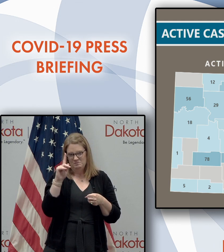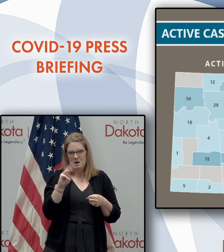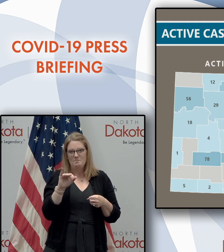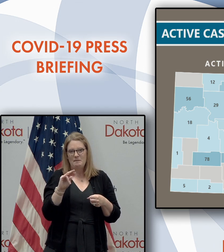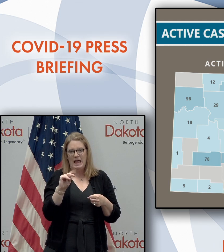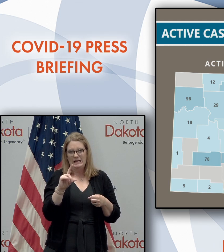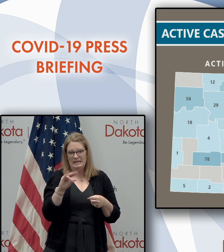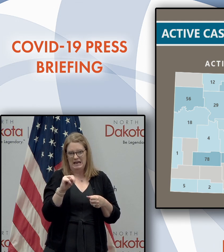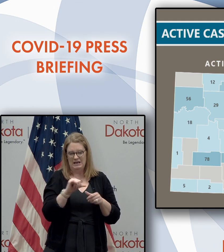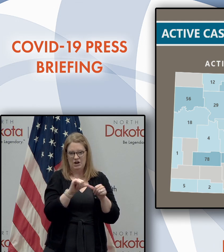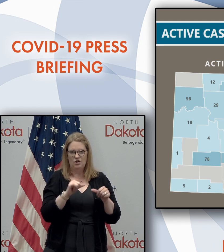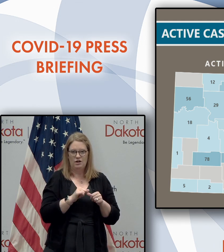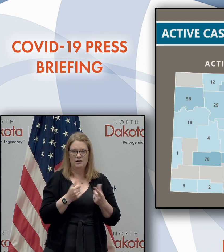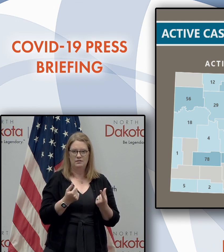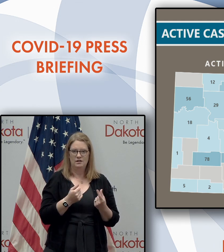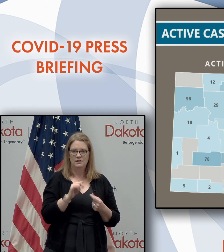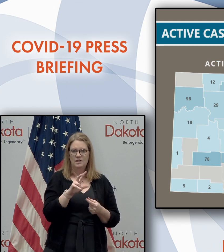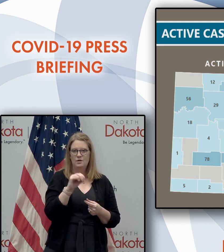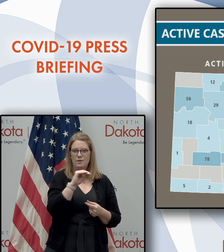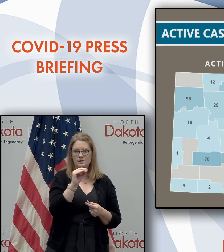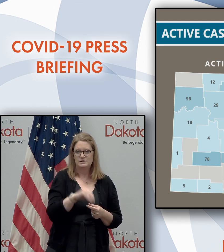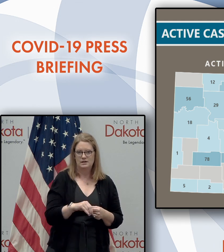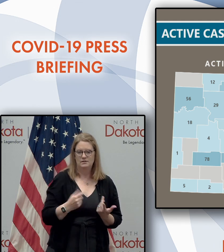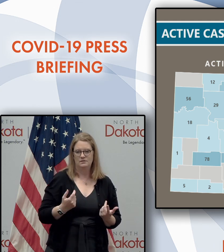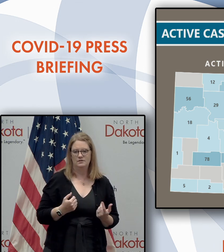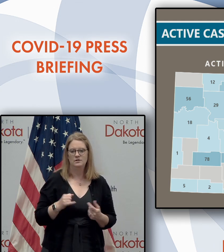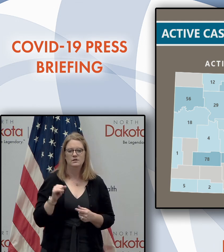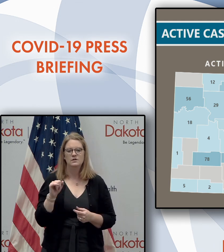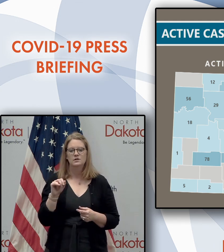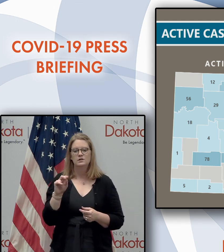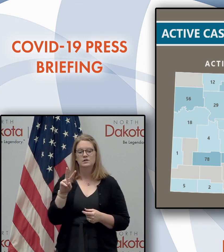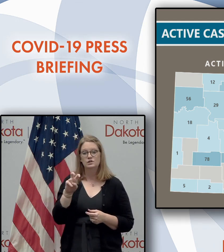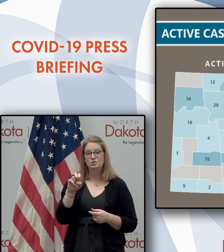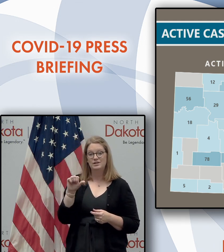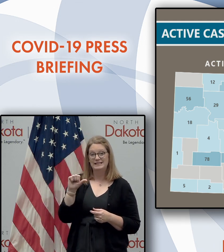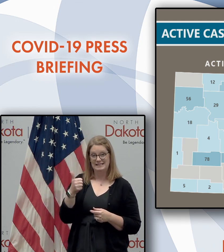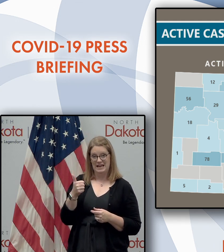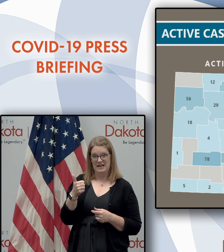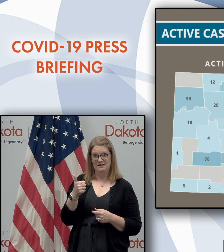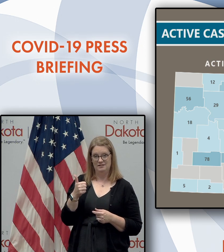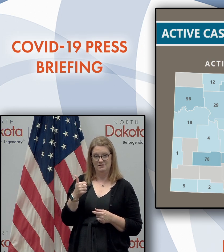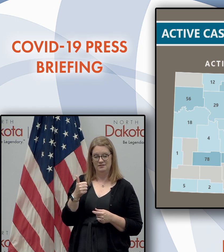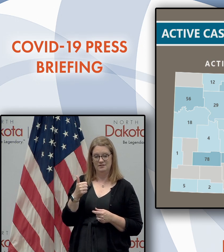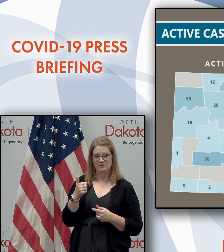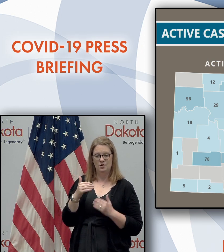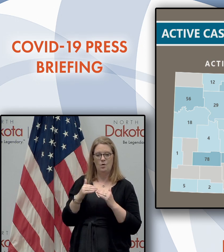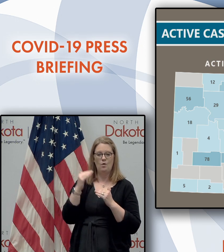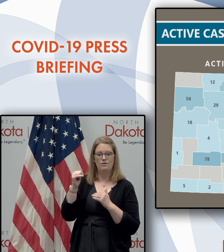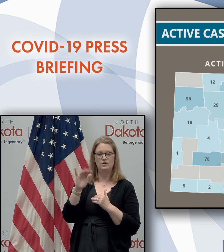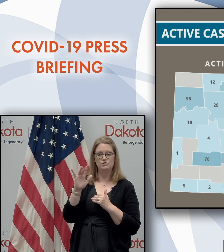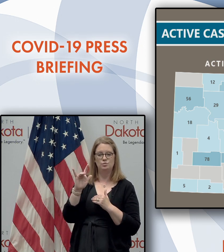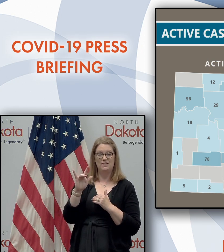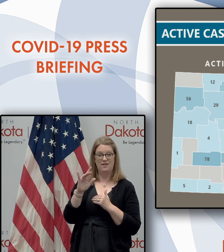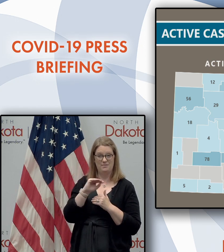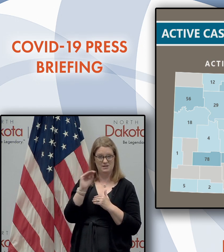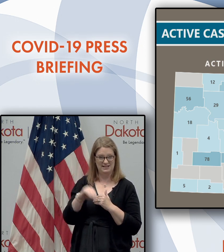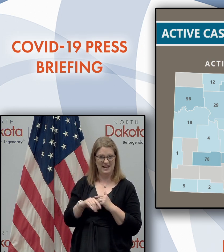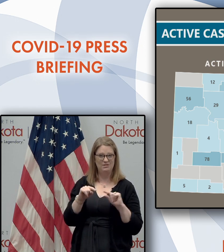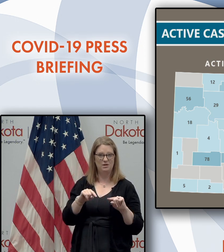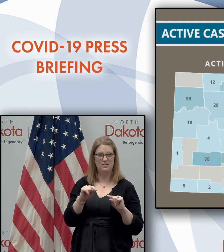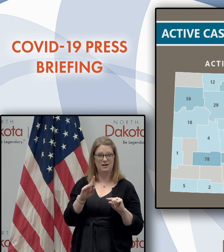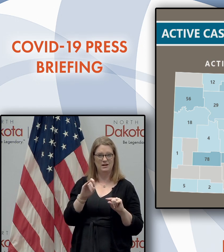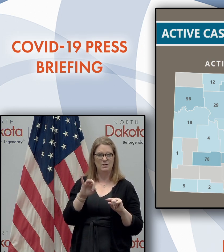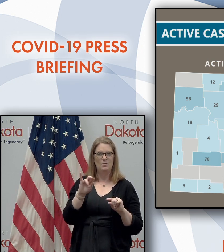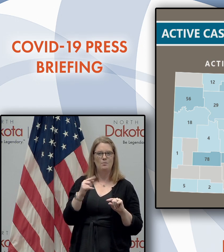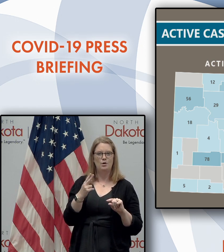slightly close to 30%. 210 of the 800 new cases in the last week, over 25% were in Burley Morton. So I'm